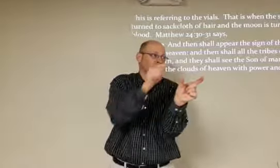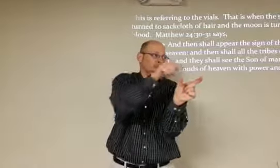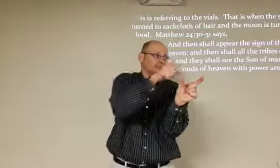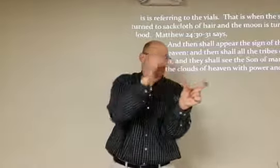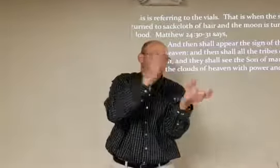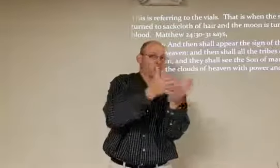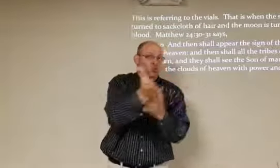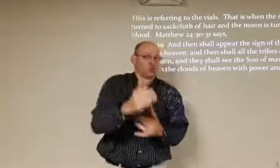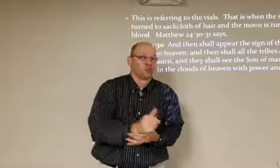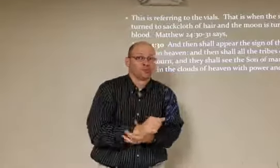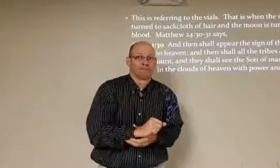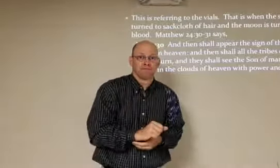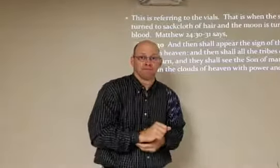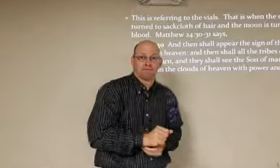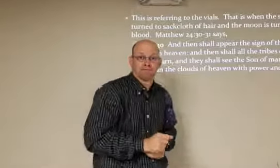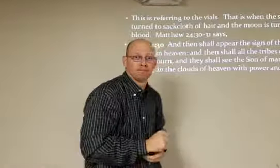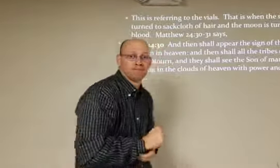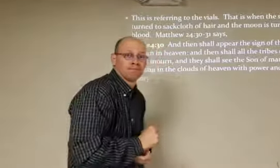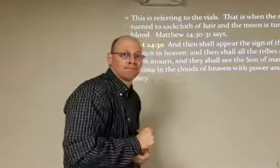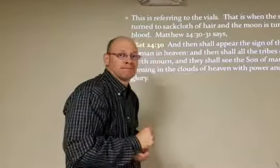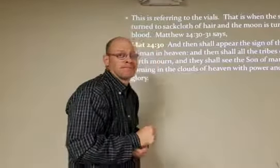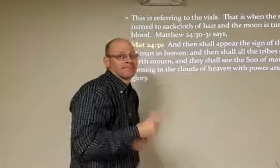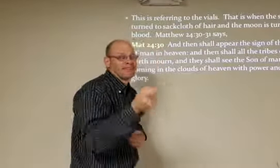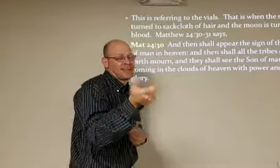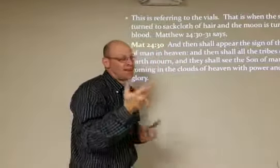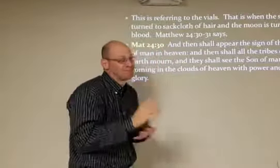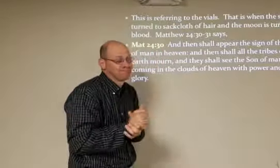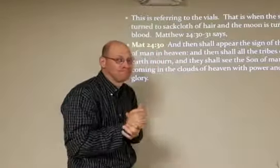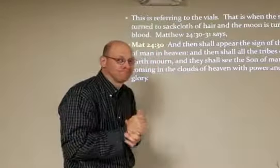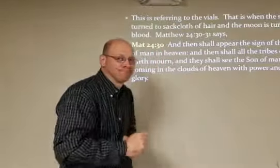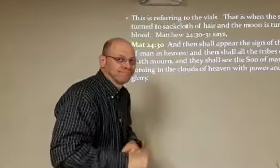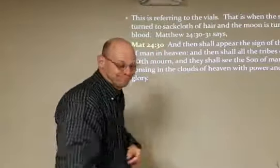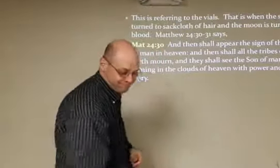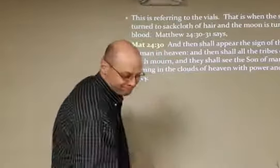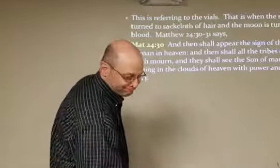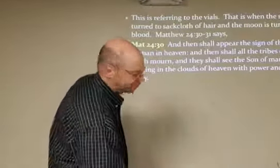So we will go through the first part, 3.5 years.